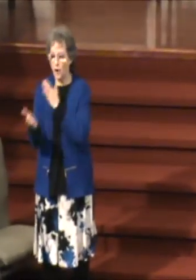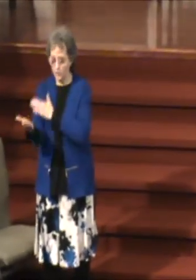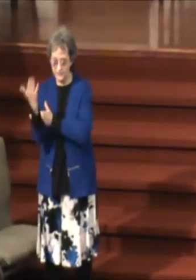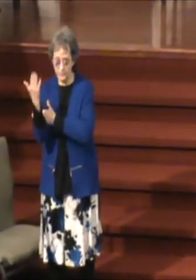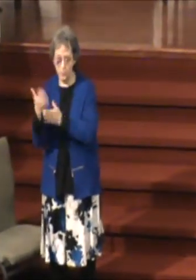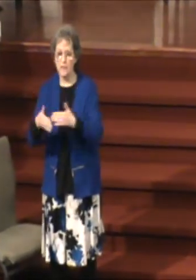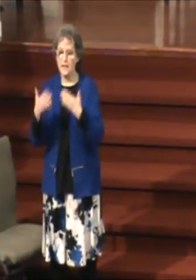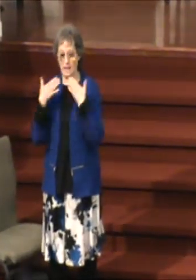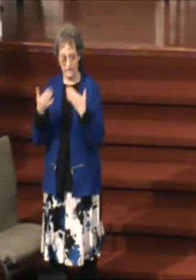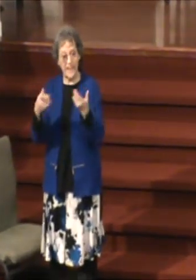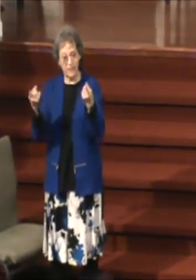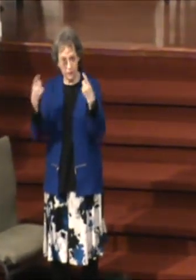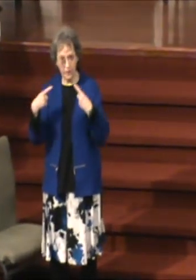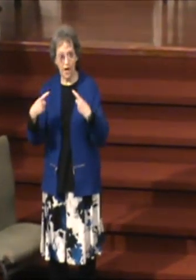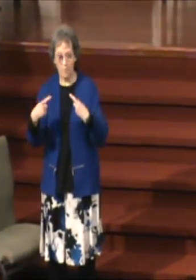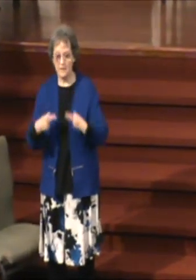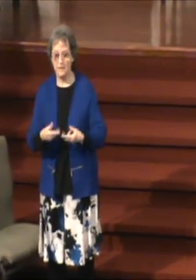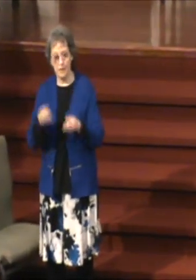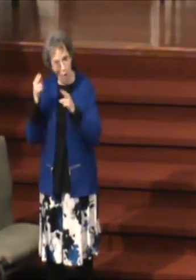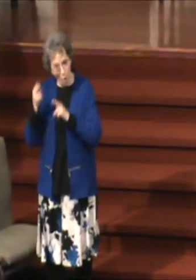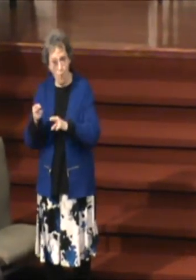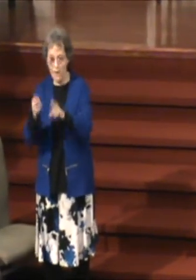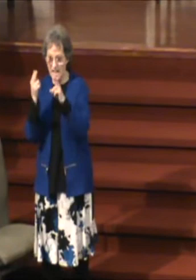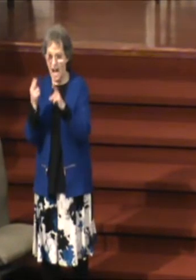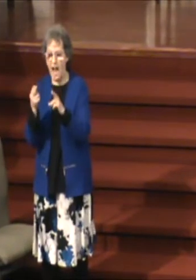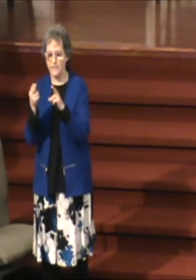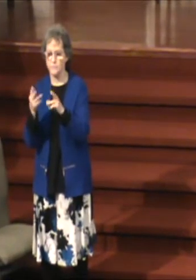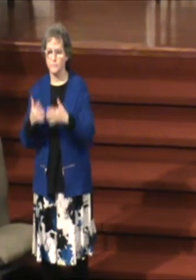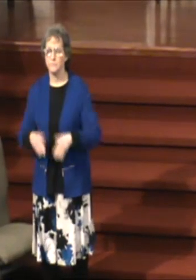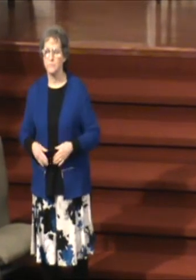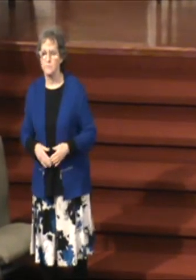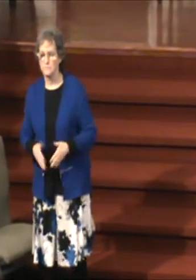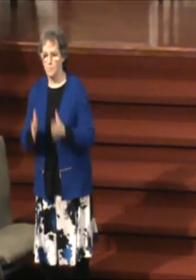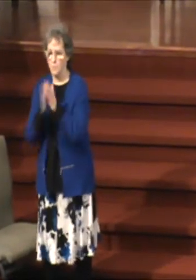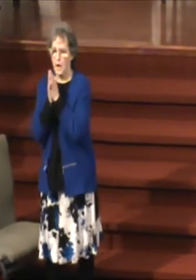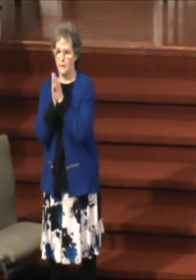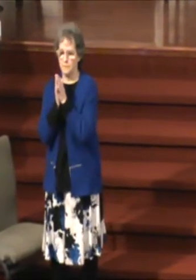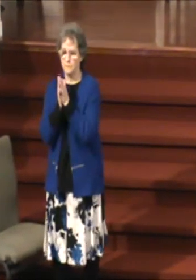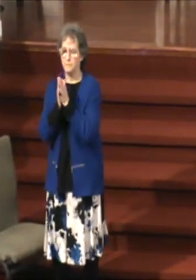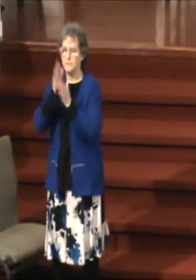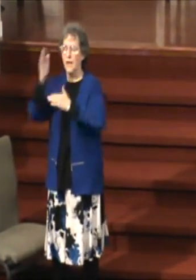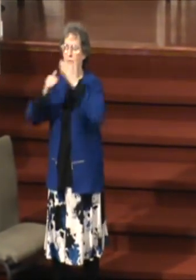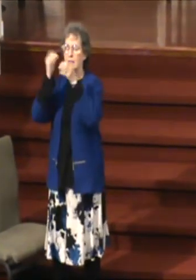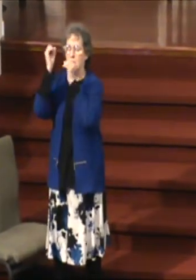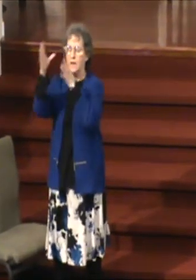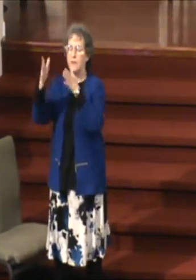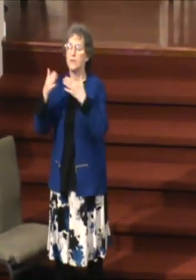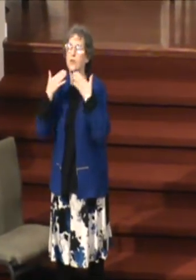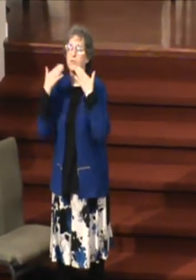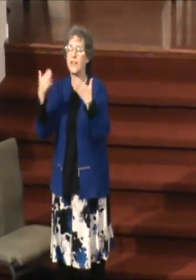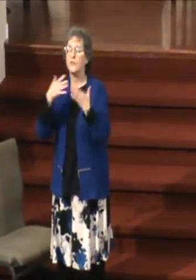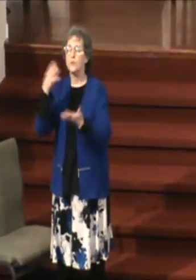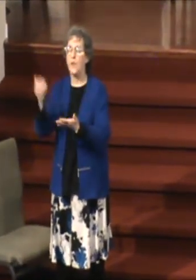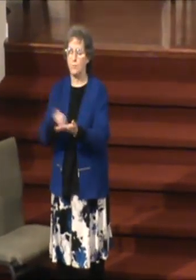you for coming as we honor her. Let's pray. Heavenly Father, we thank you for the opportunity we have to be